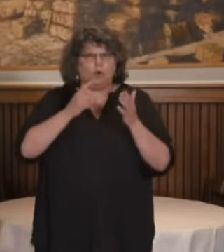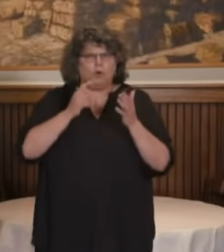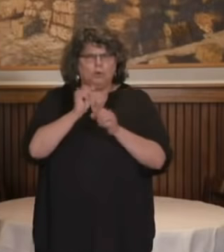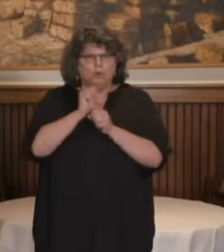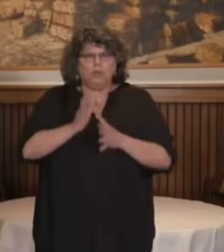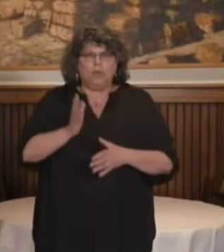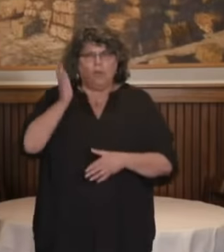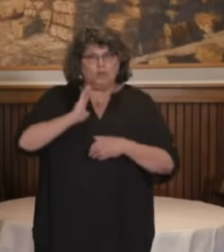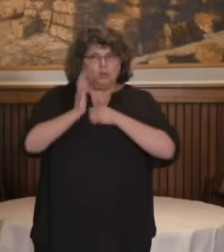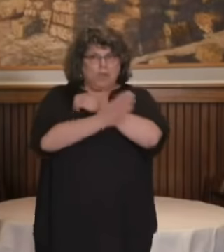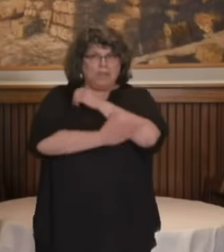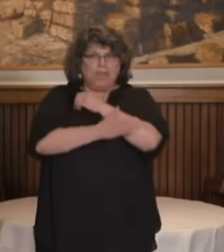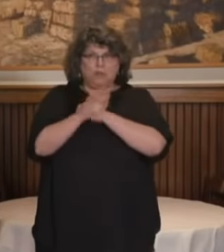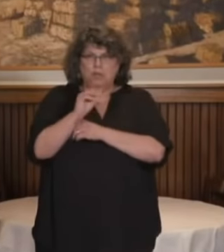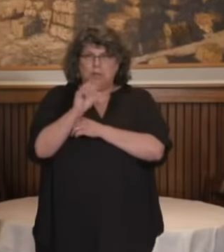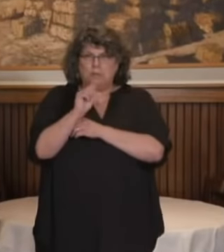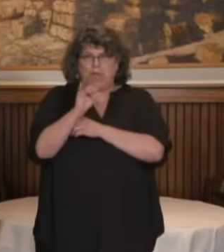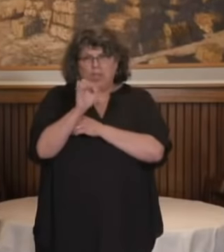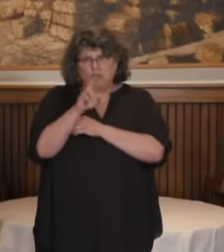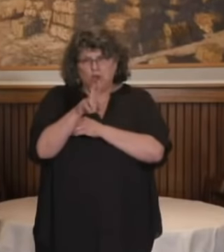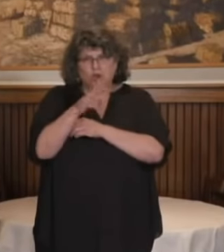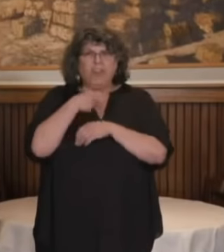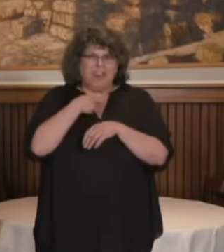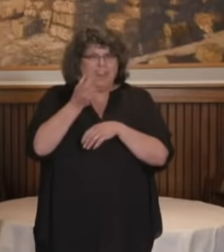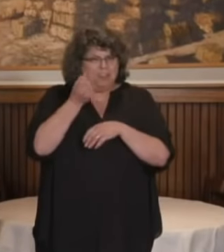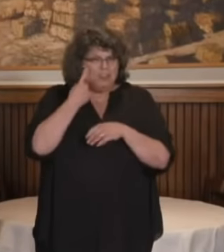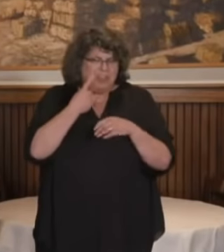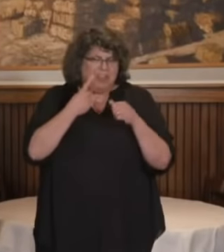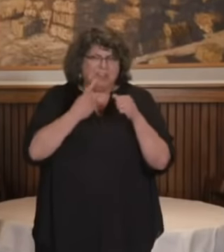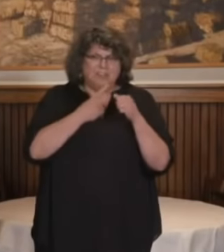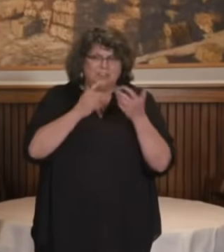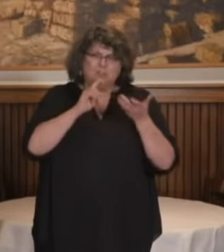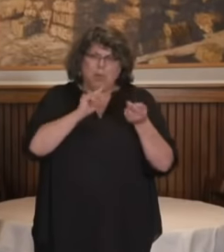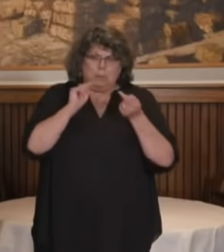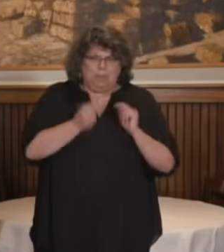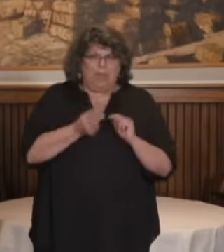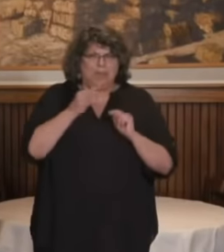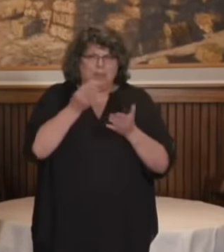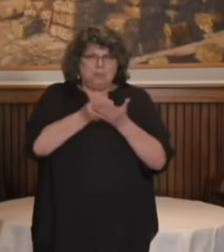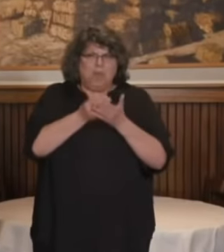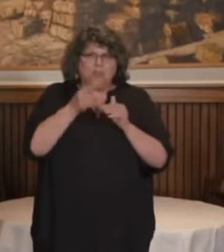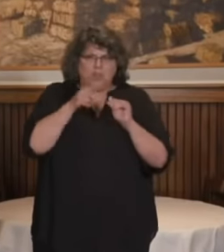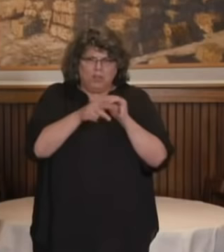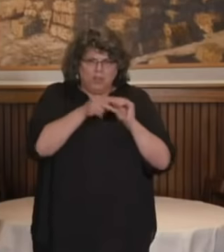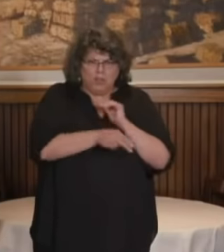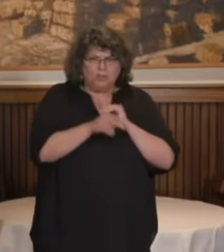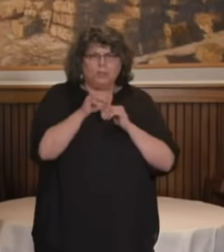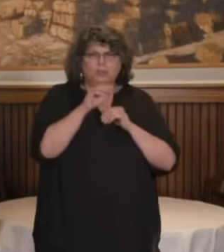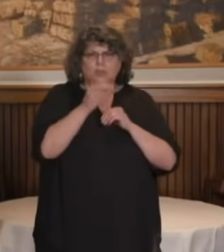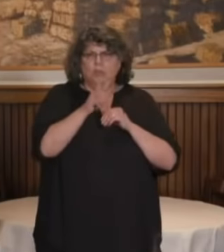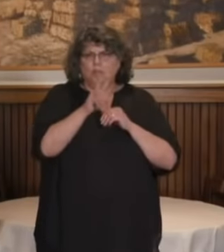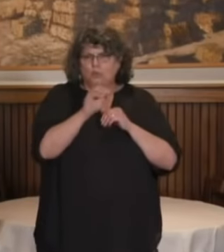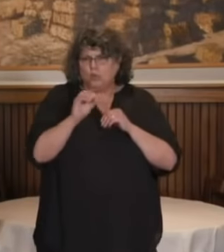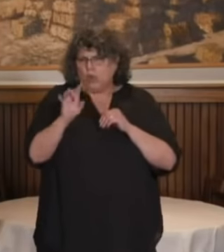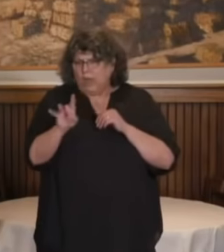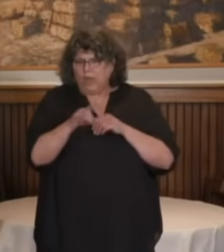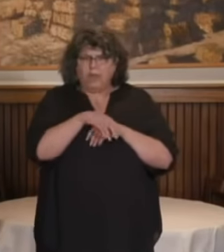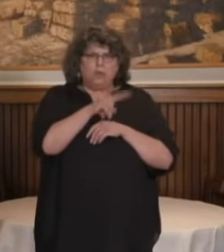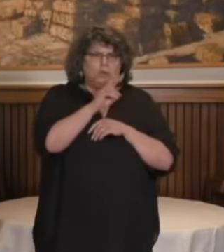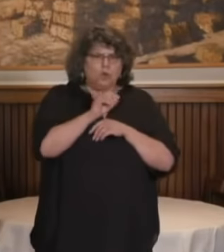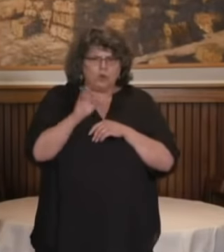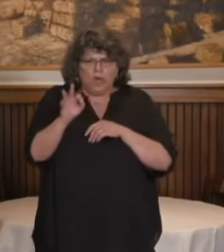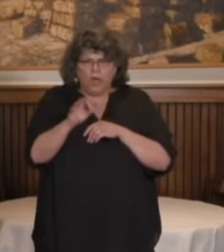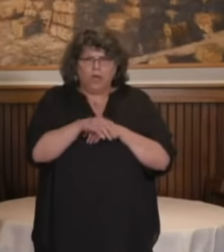former county mayor, I know firsthand the pain of those budget cuts in 08, 09, 10, 11,